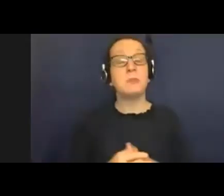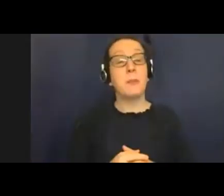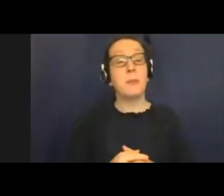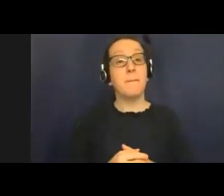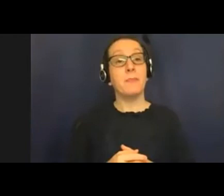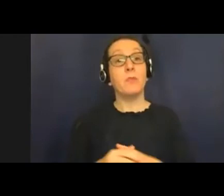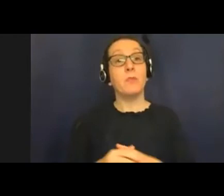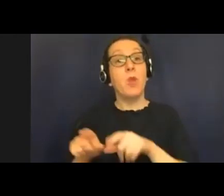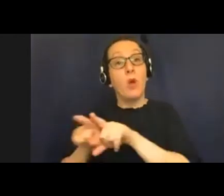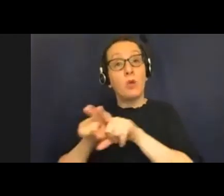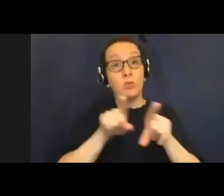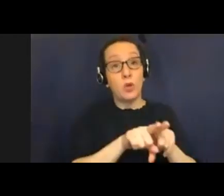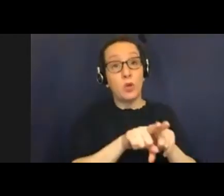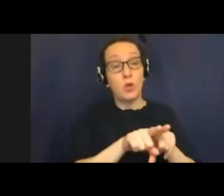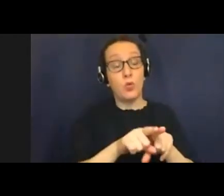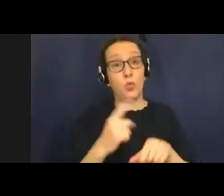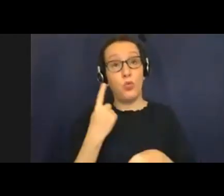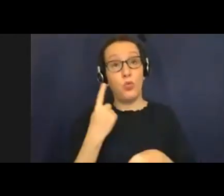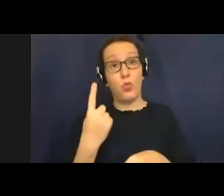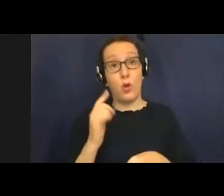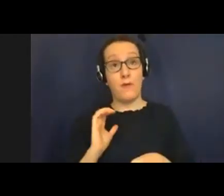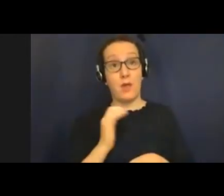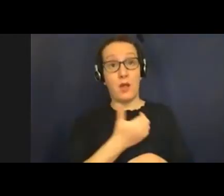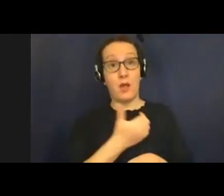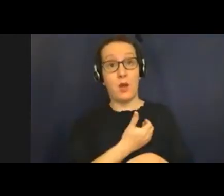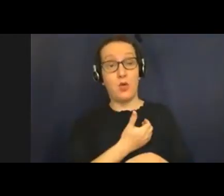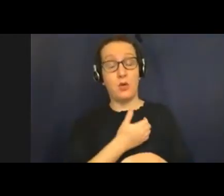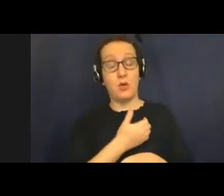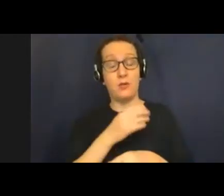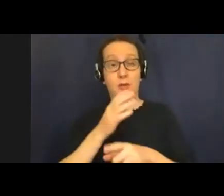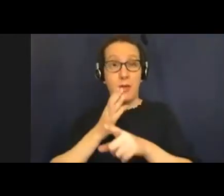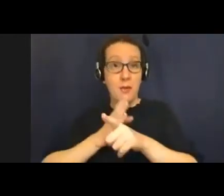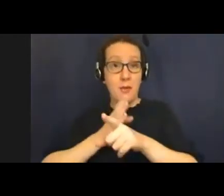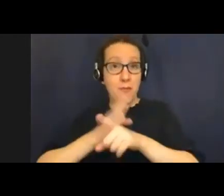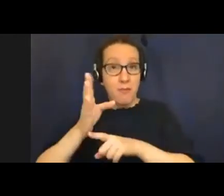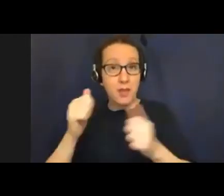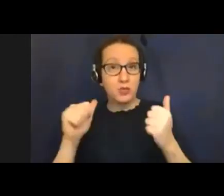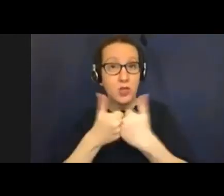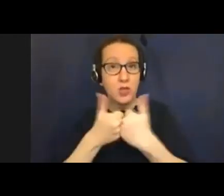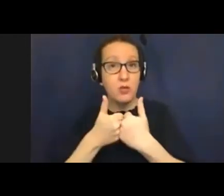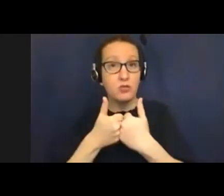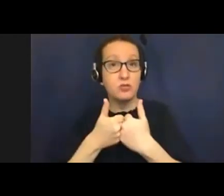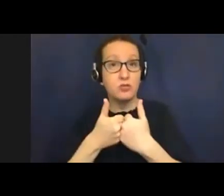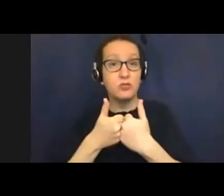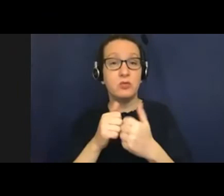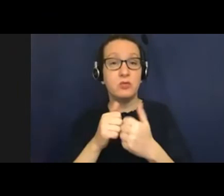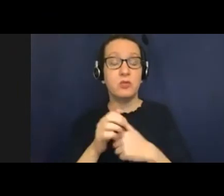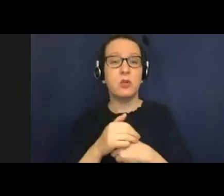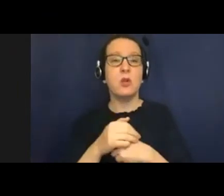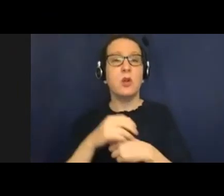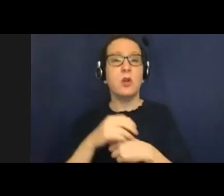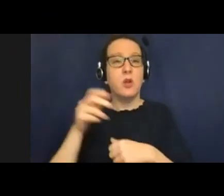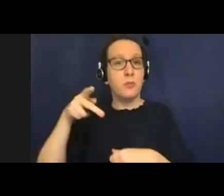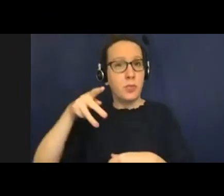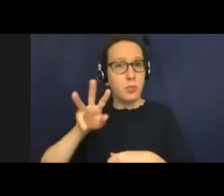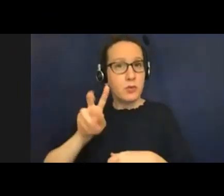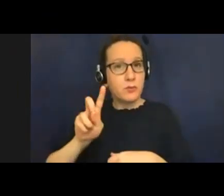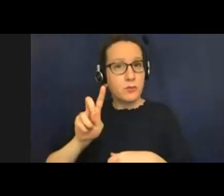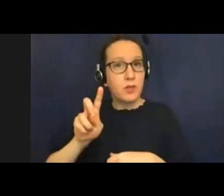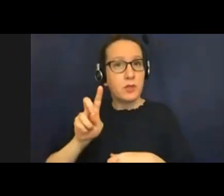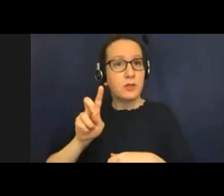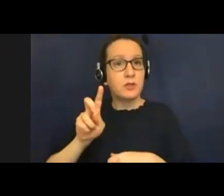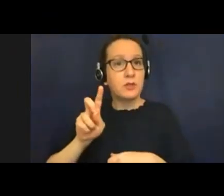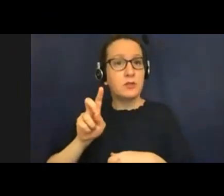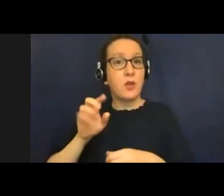I think one of our main challenge that people with disabilities, voters